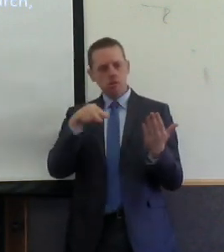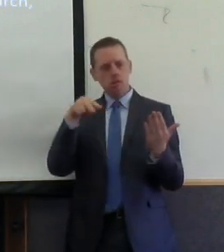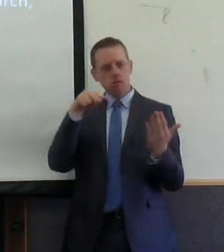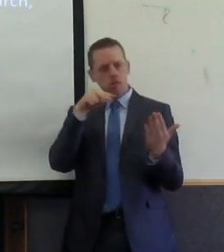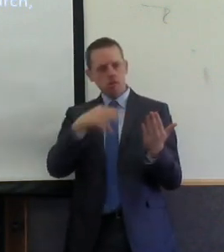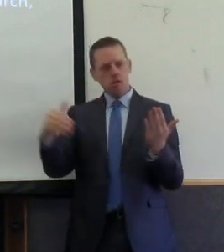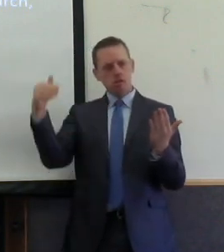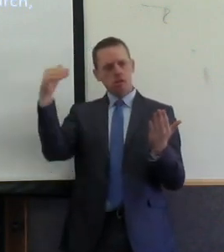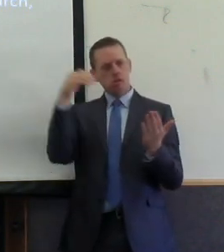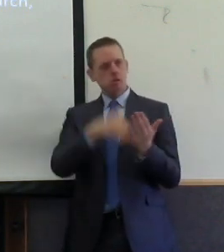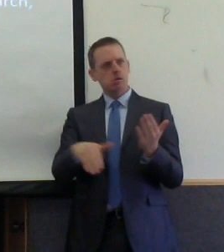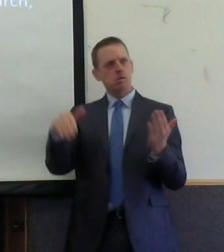I